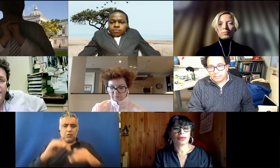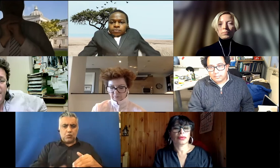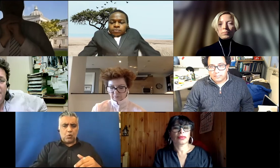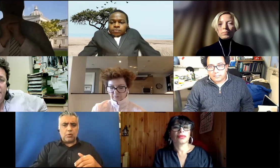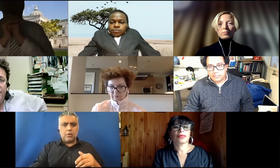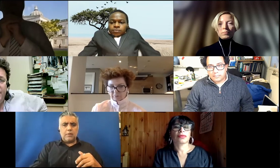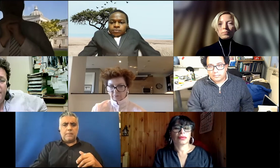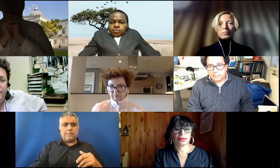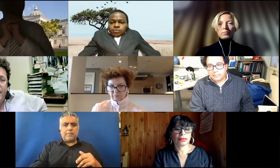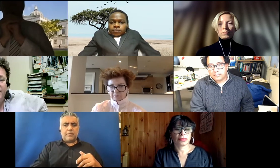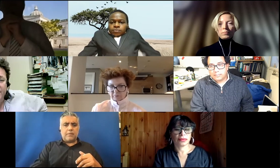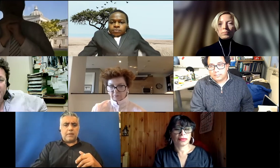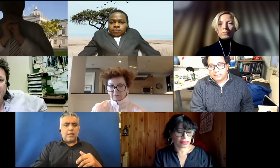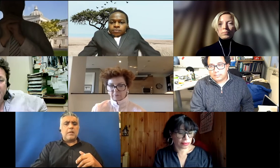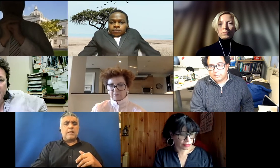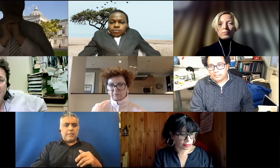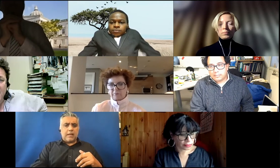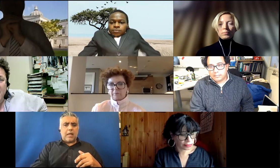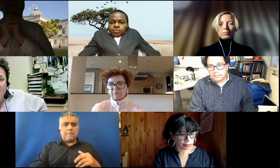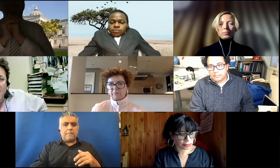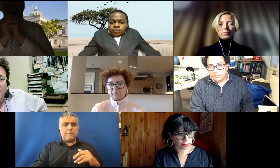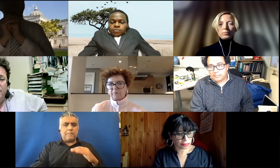GDPR, with privacy.